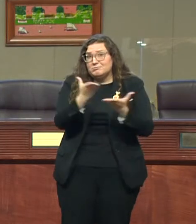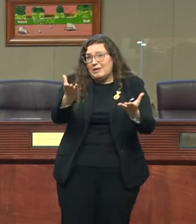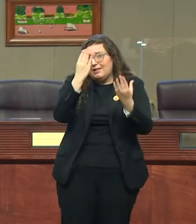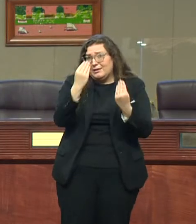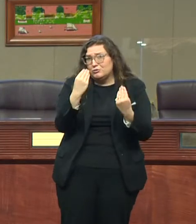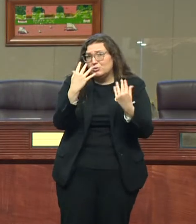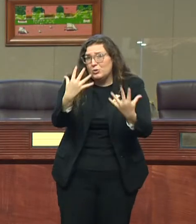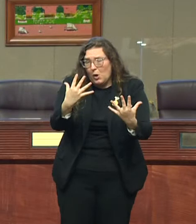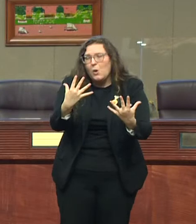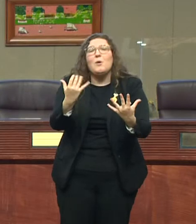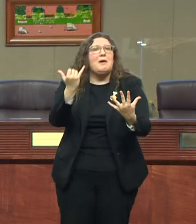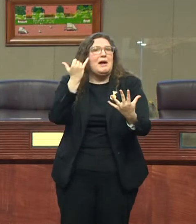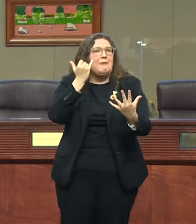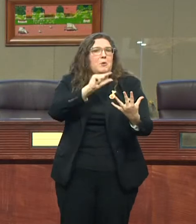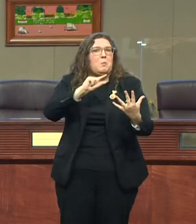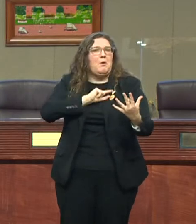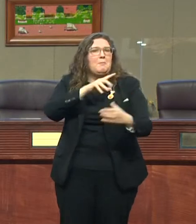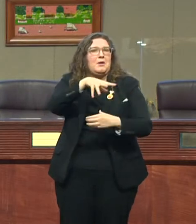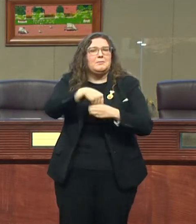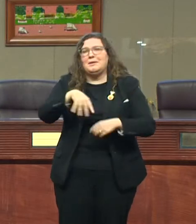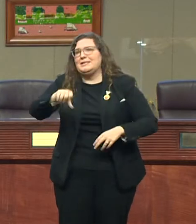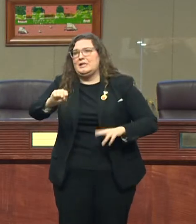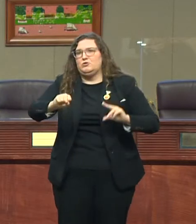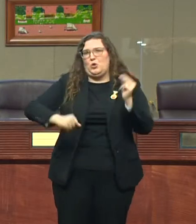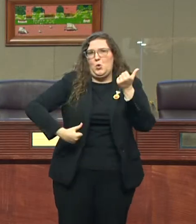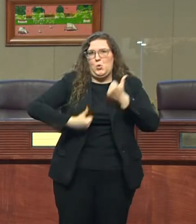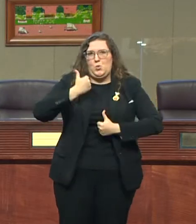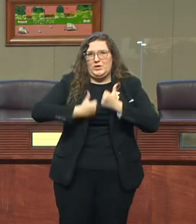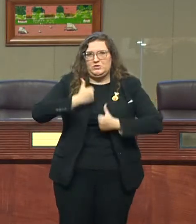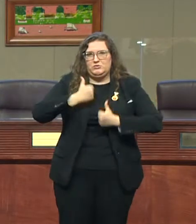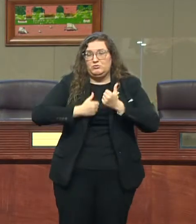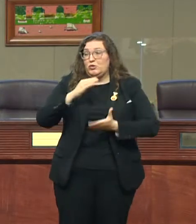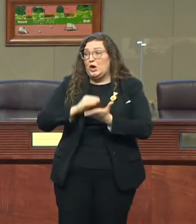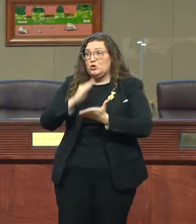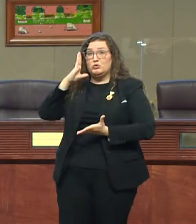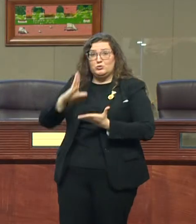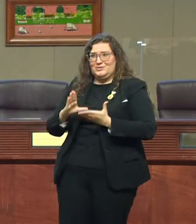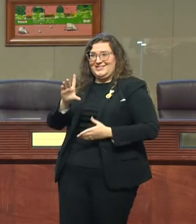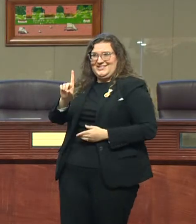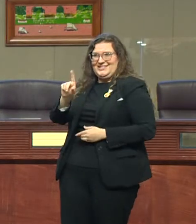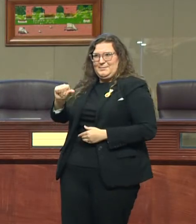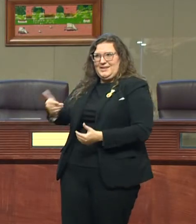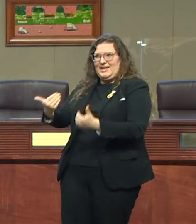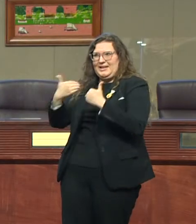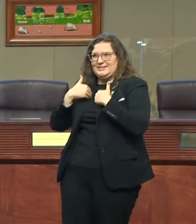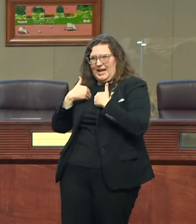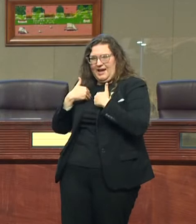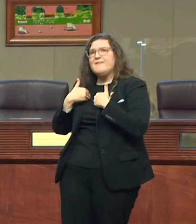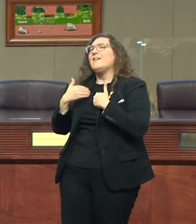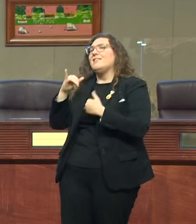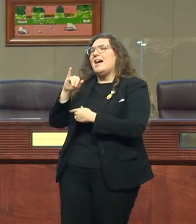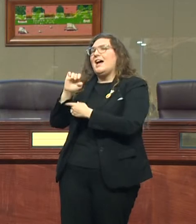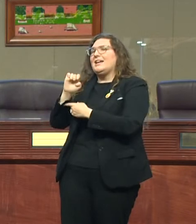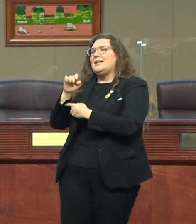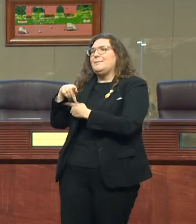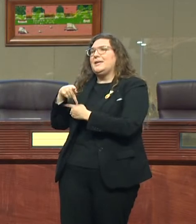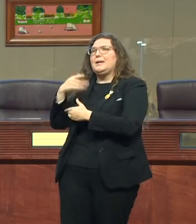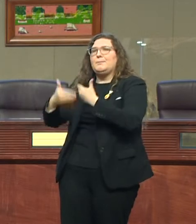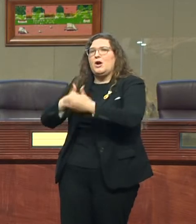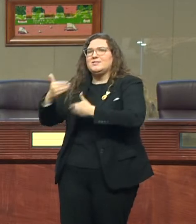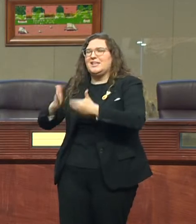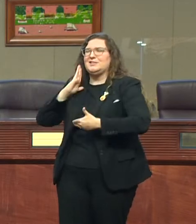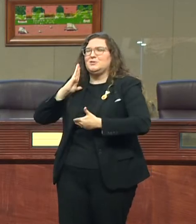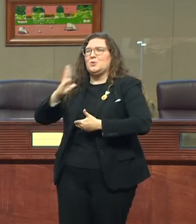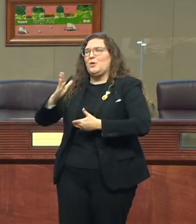with disabilities will discuss plans of their summer options through the IEP process.